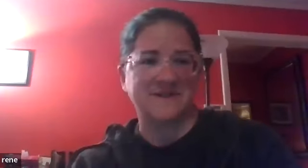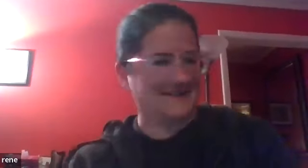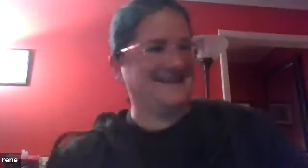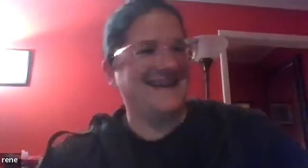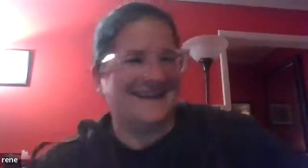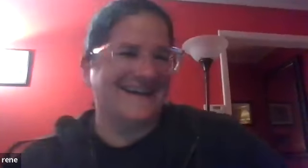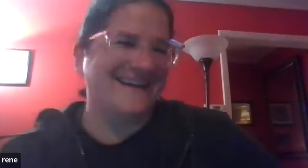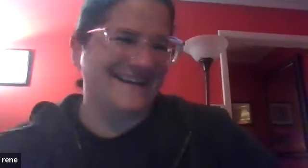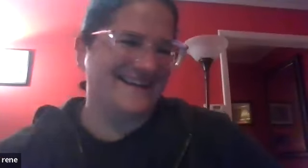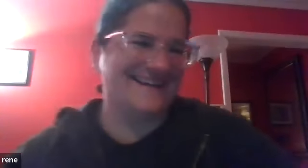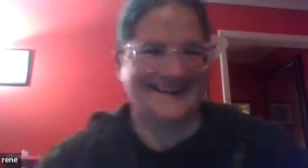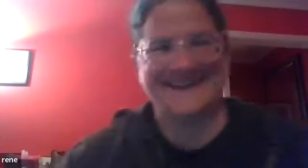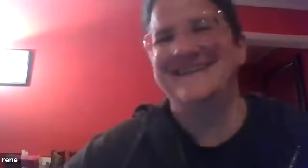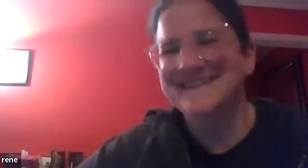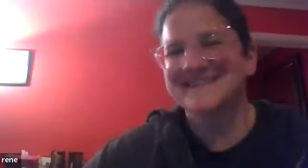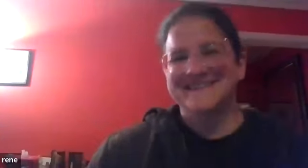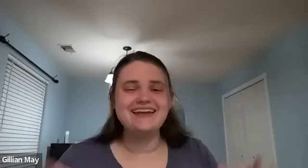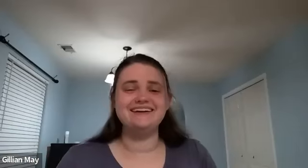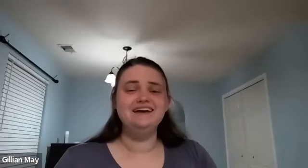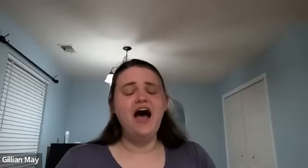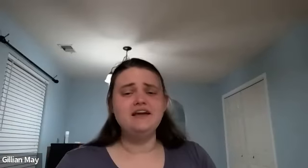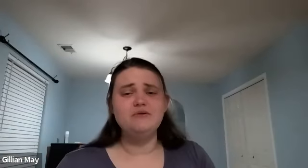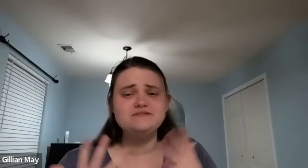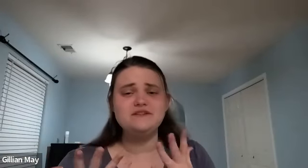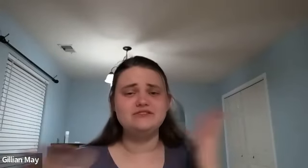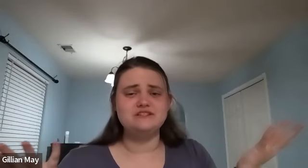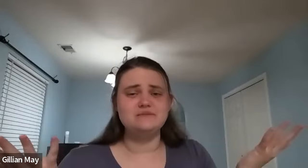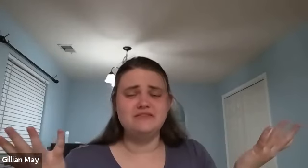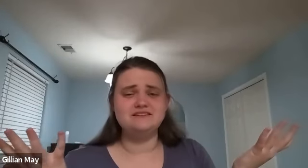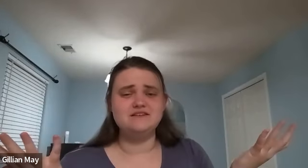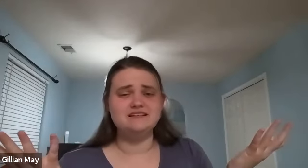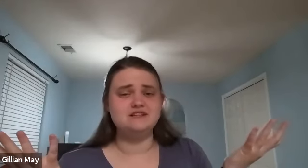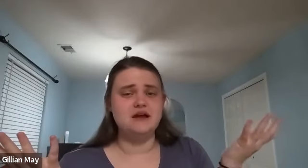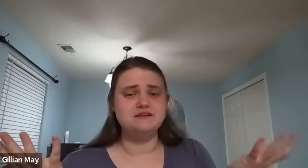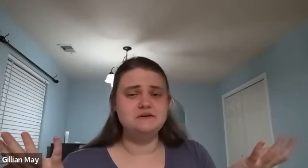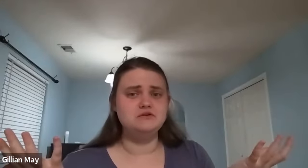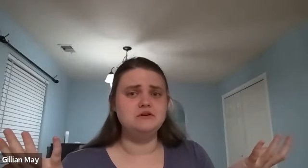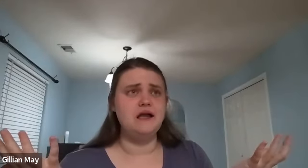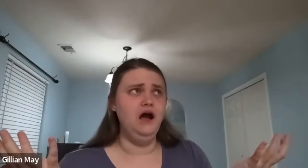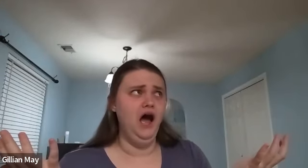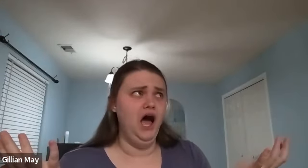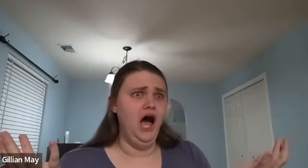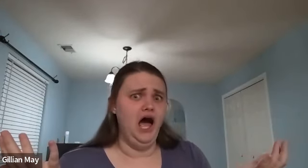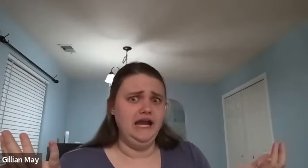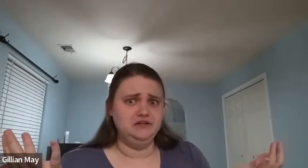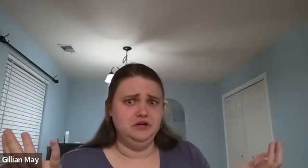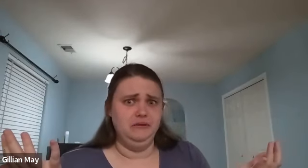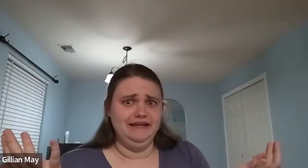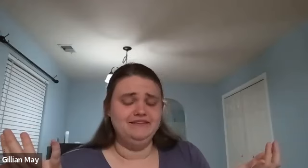would. yeah. yay. I always feel like there's some at the end of classes, I have some people who are like, oh, I don't know any of this. And